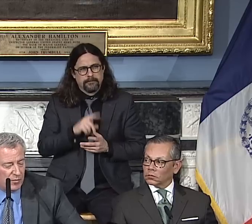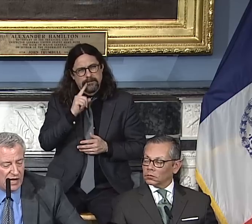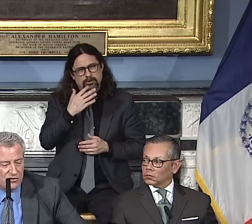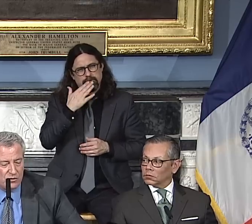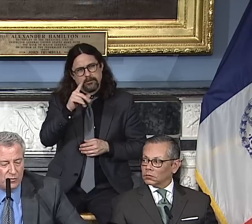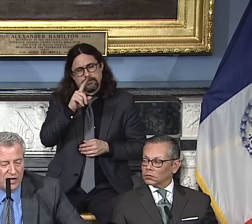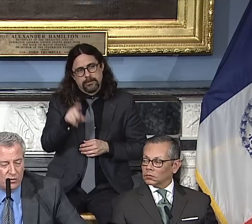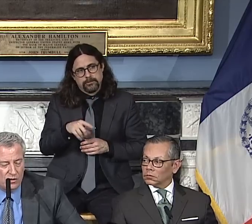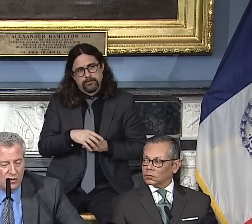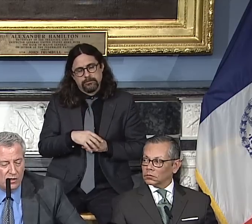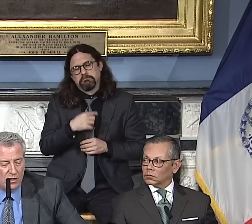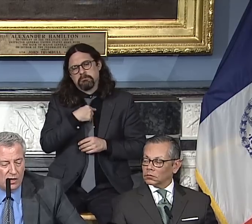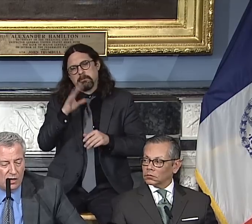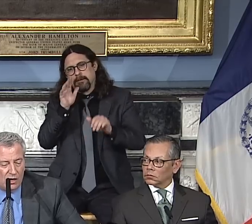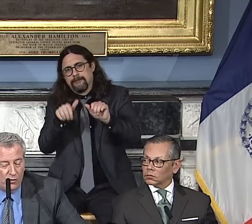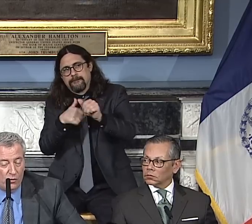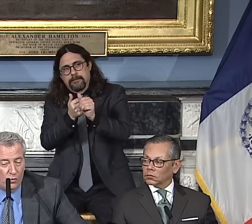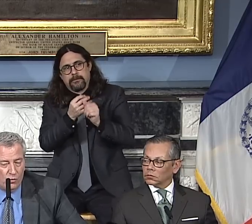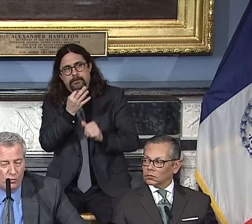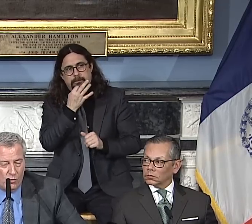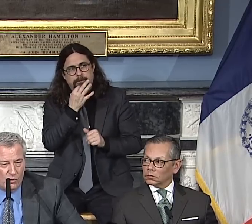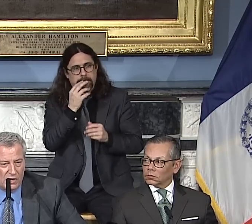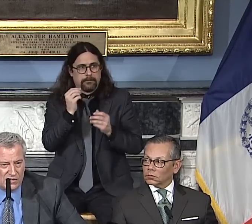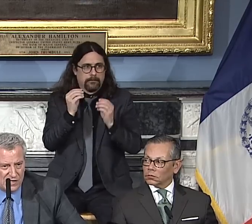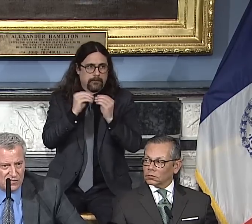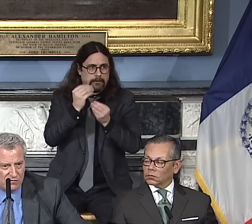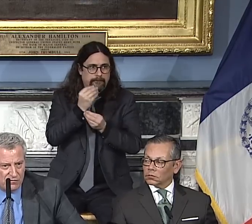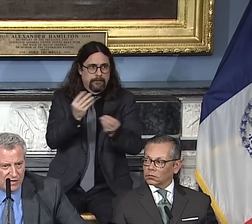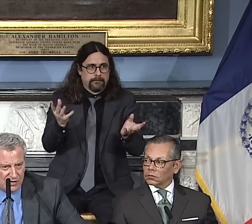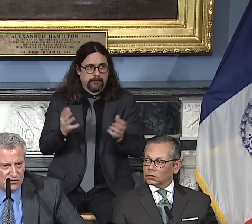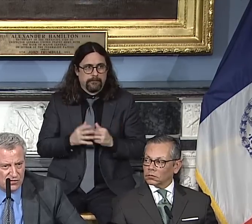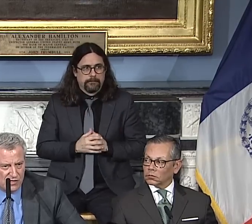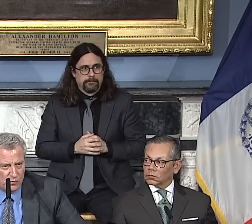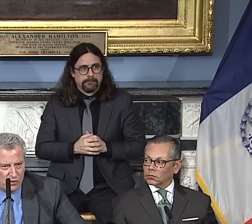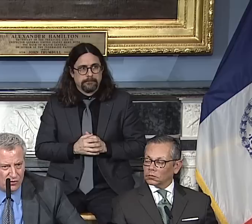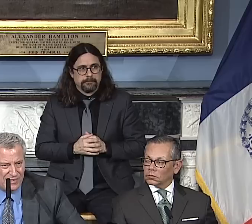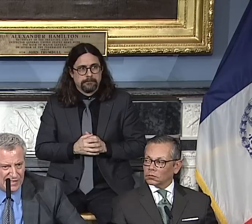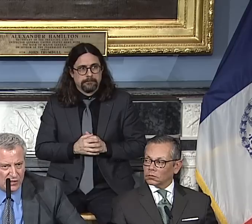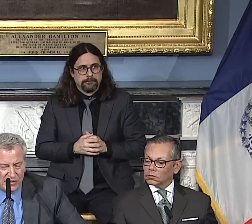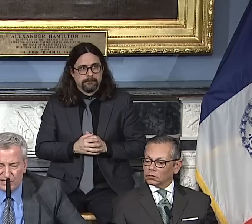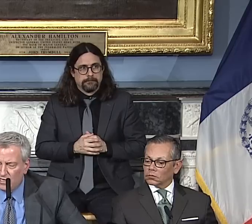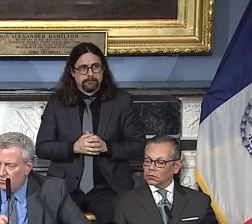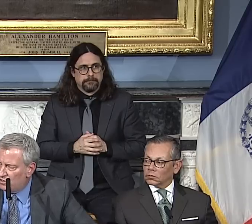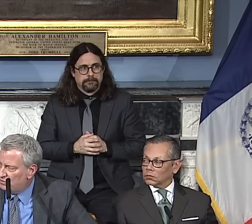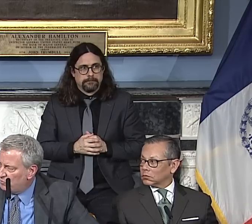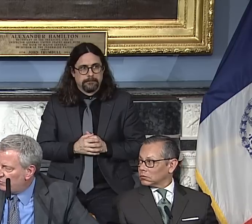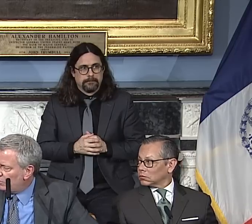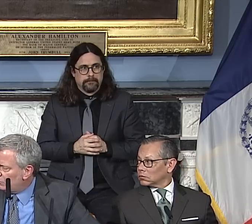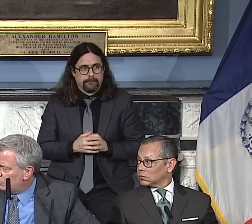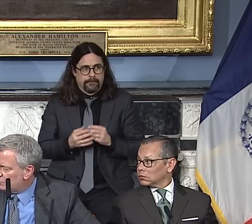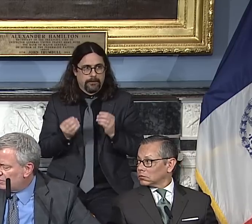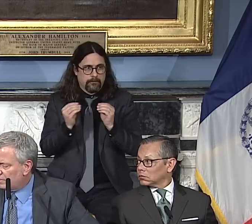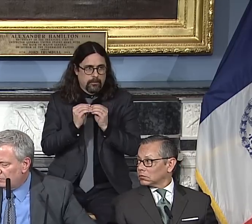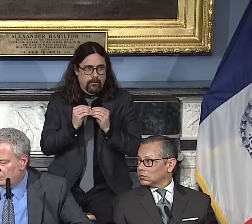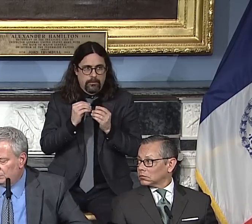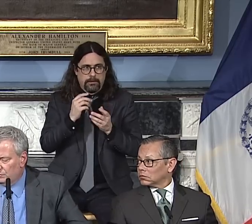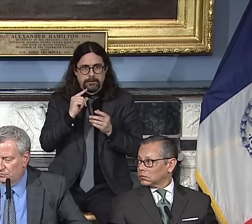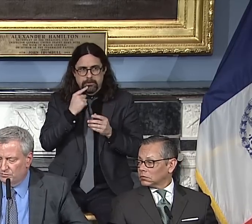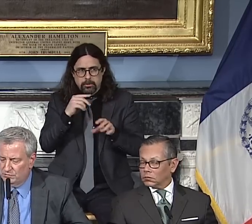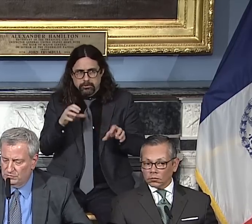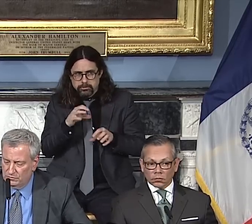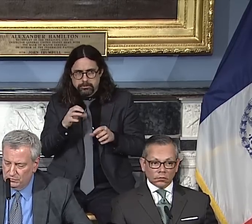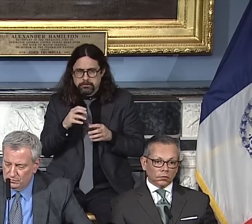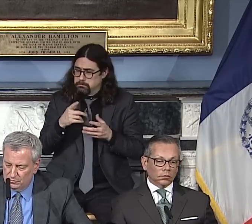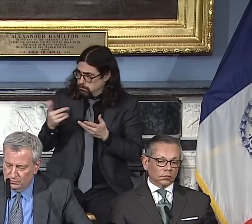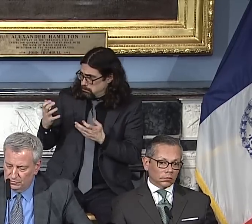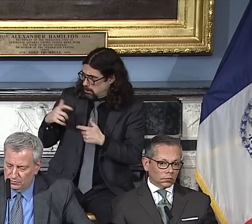on and get back to you about other more extensive actions that we could legally take. But Deputy Mayor, do you want to speak to that? Yeah,